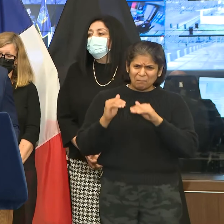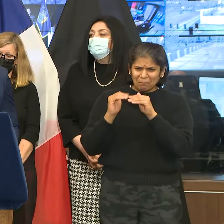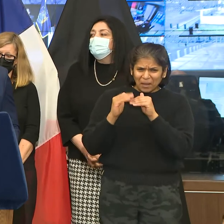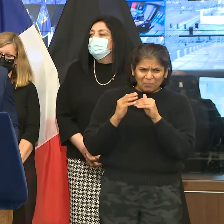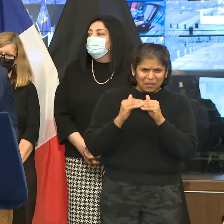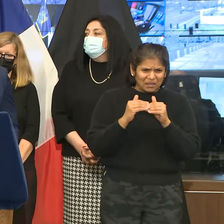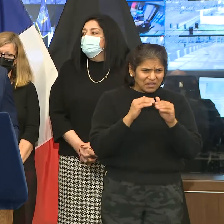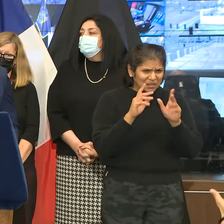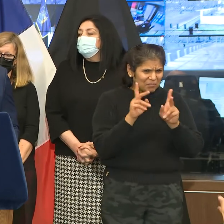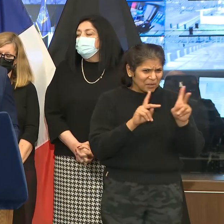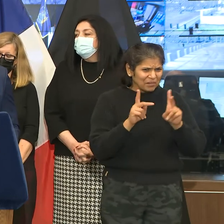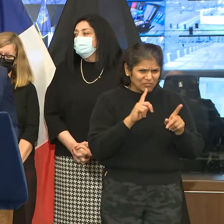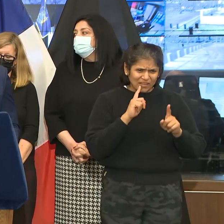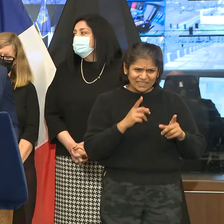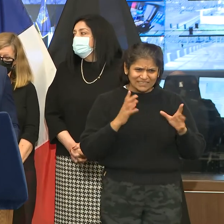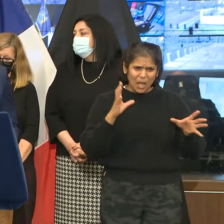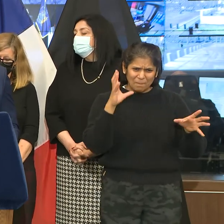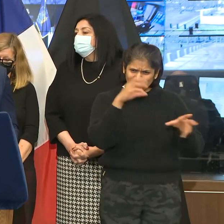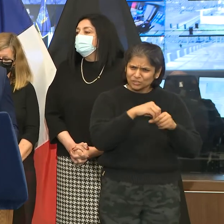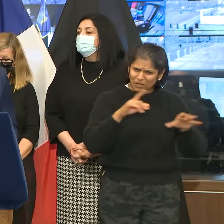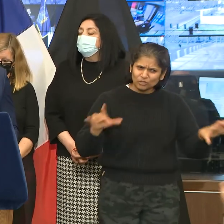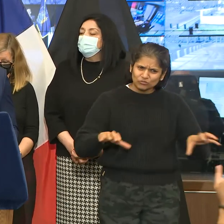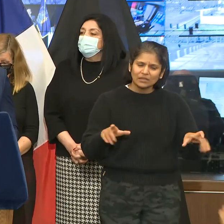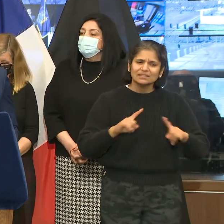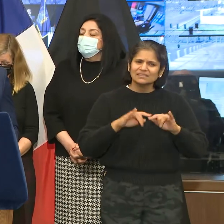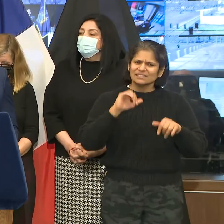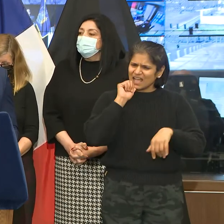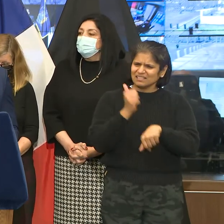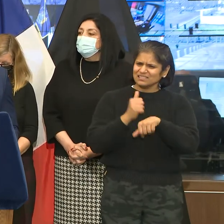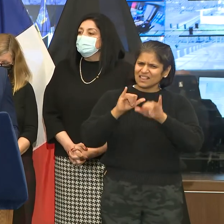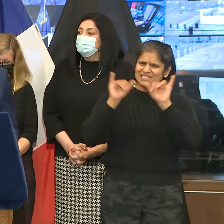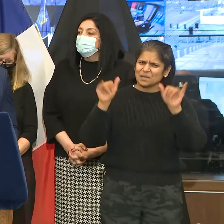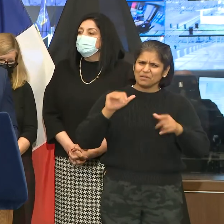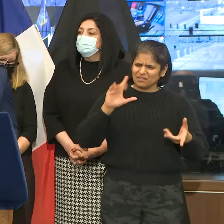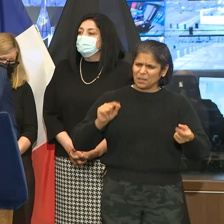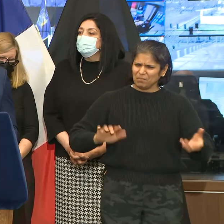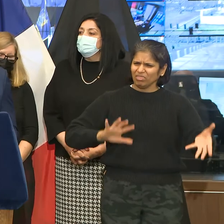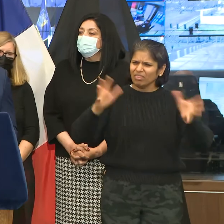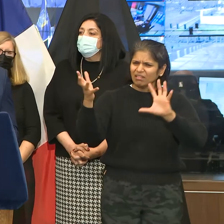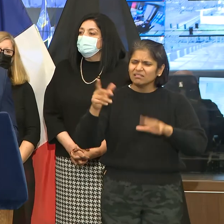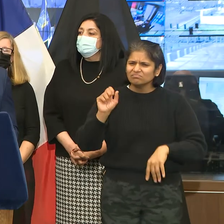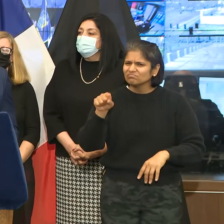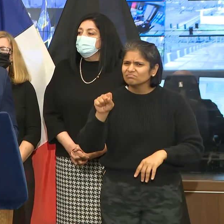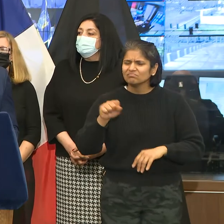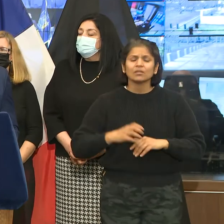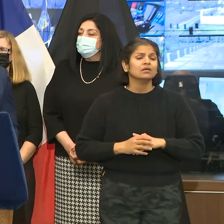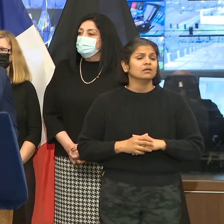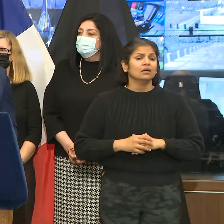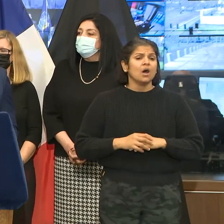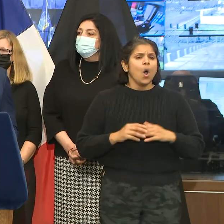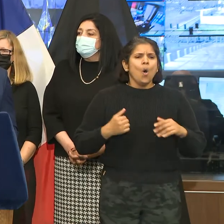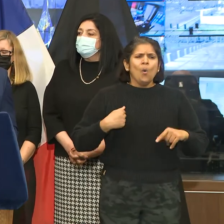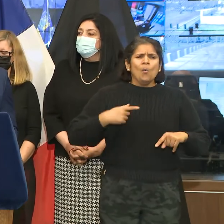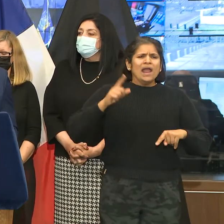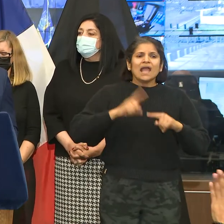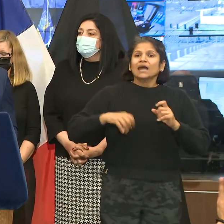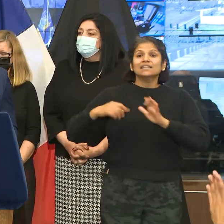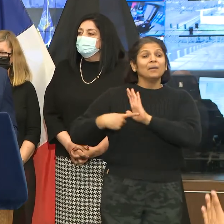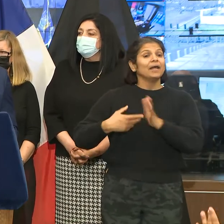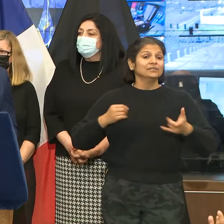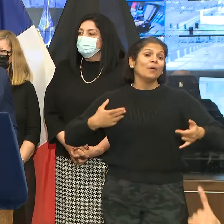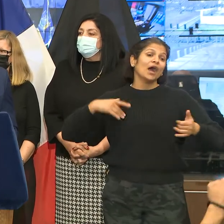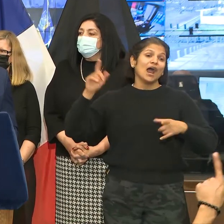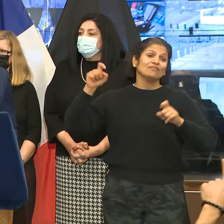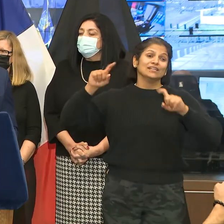in. That's a broken system. And so we just can't be symbolic in addressing this issue. So my team is looking